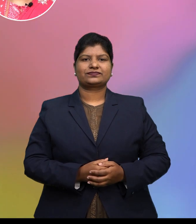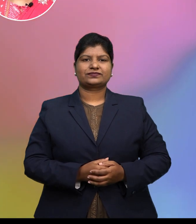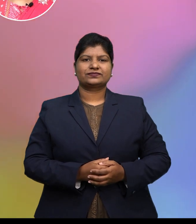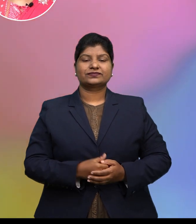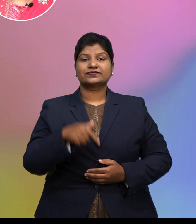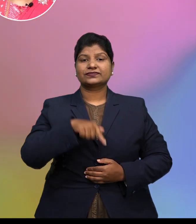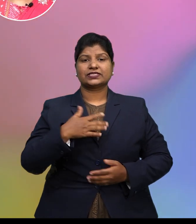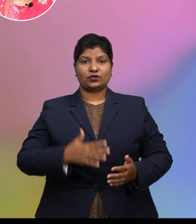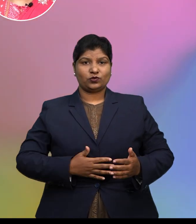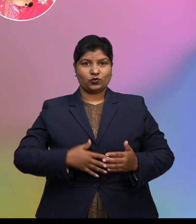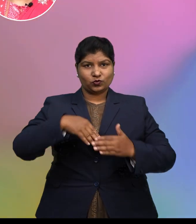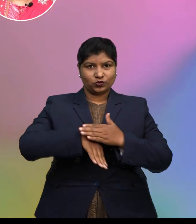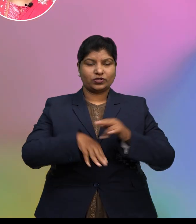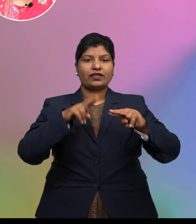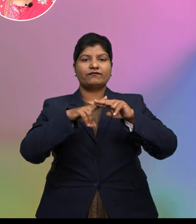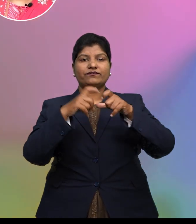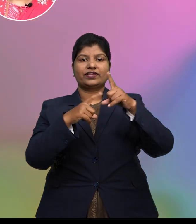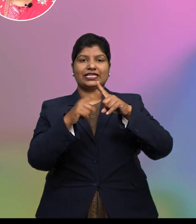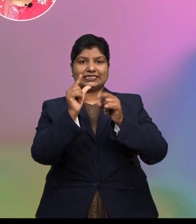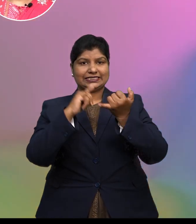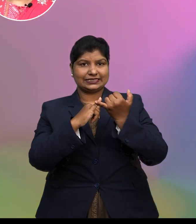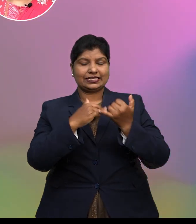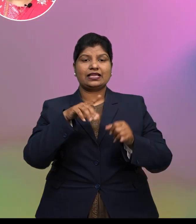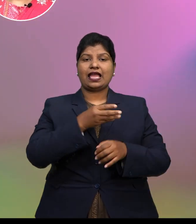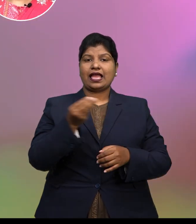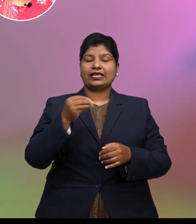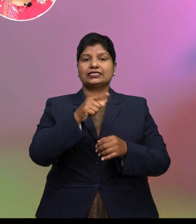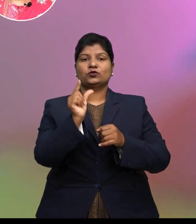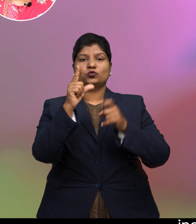the fetus grows and the uterus